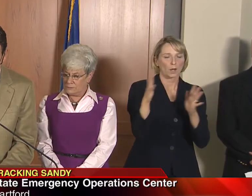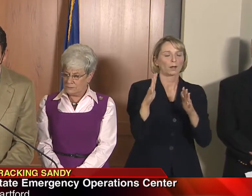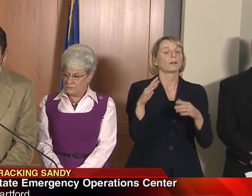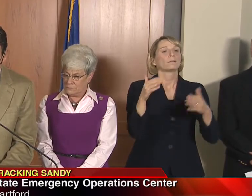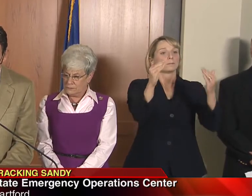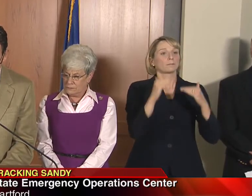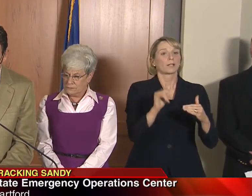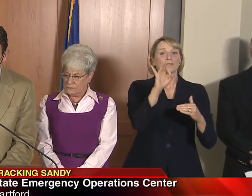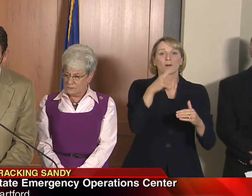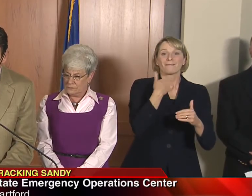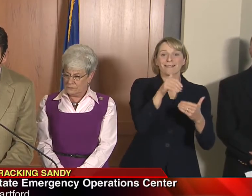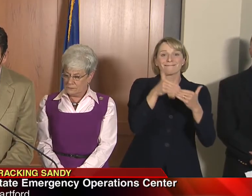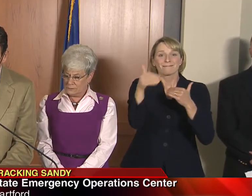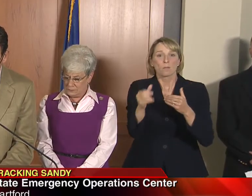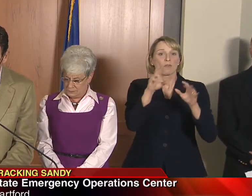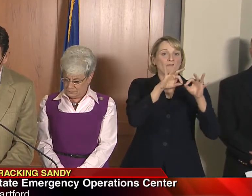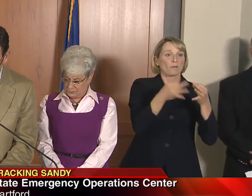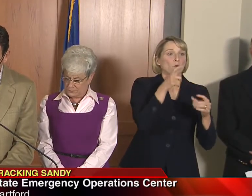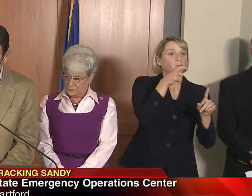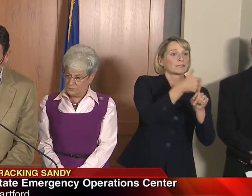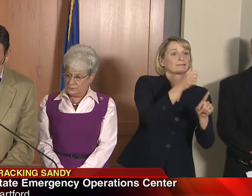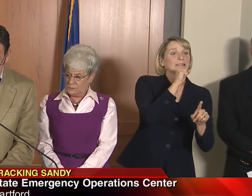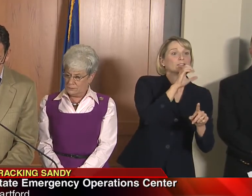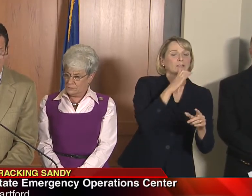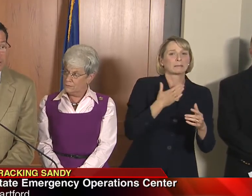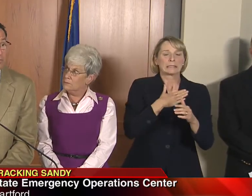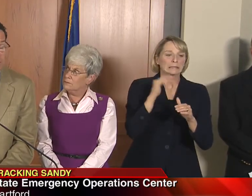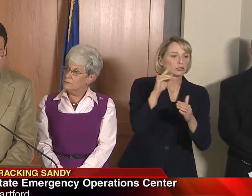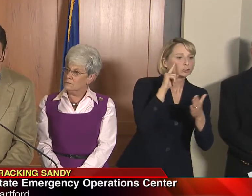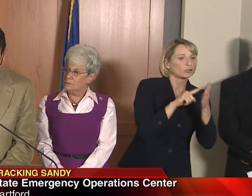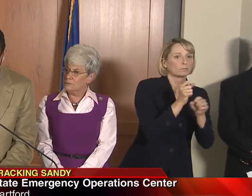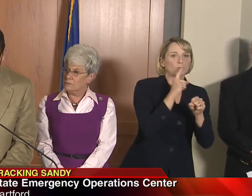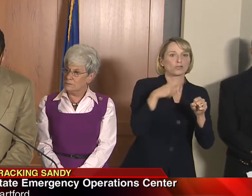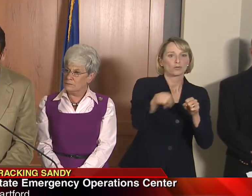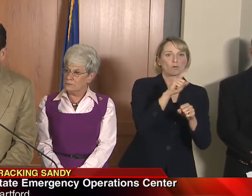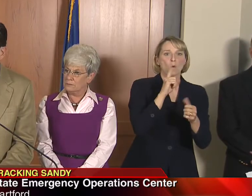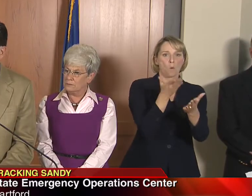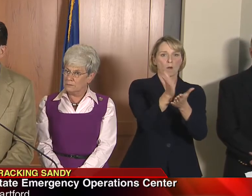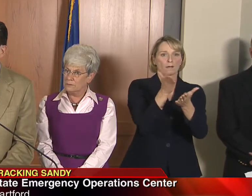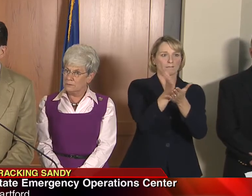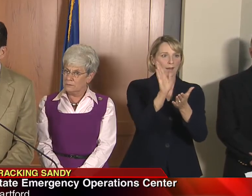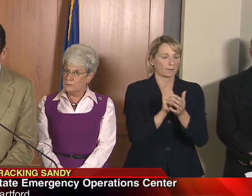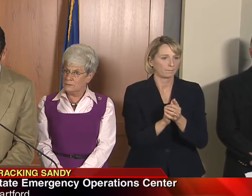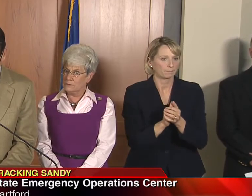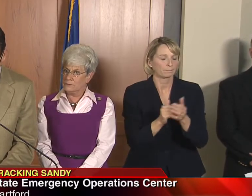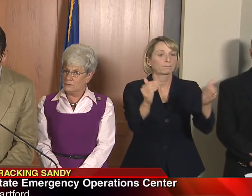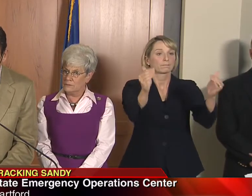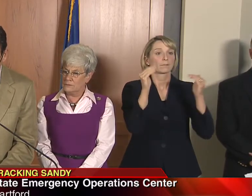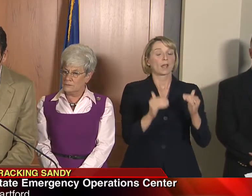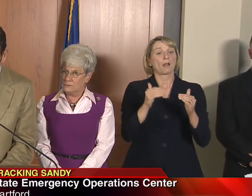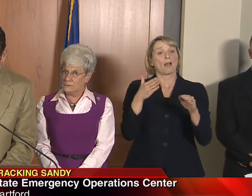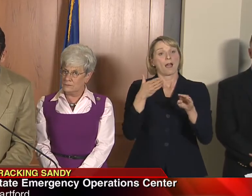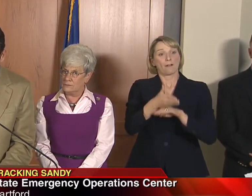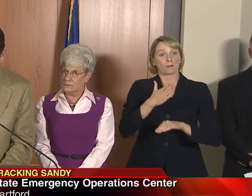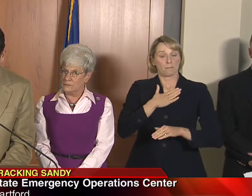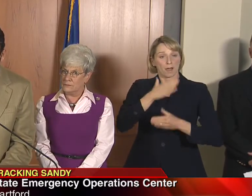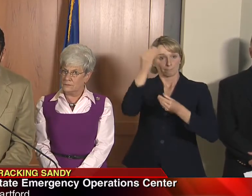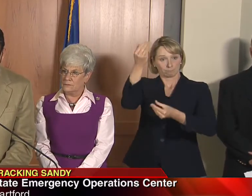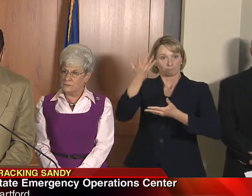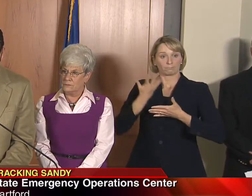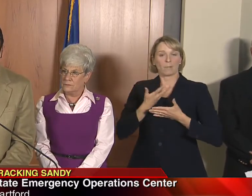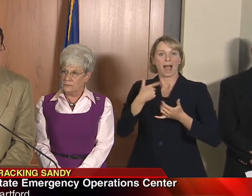After having consulted with the state agency officials and our weather forecasters, I am now ordering all